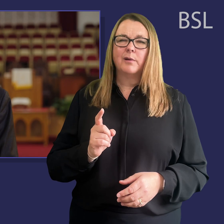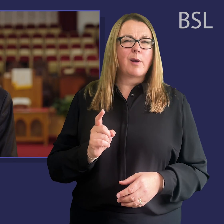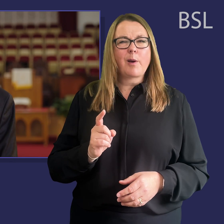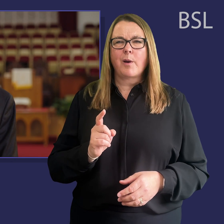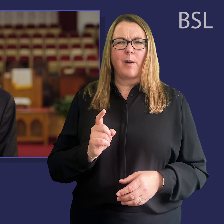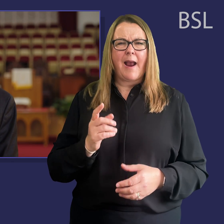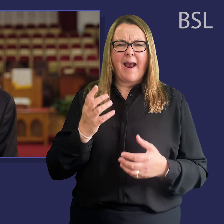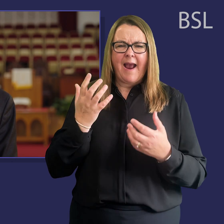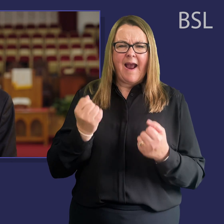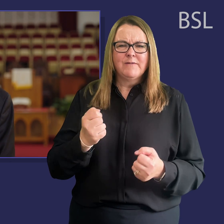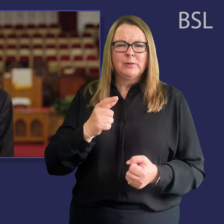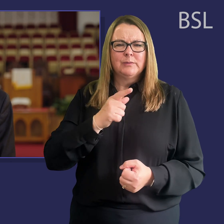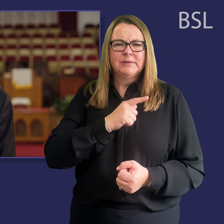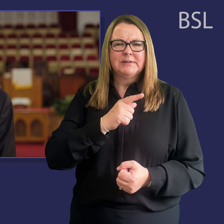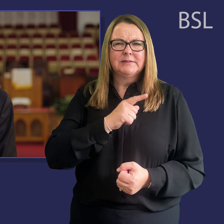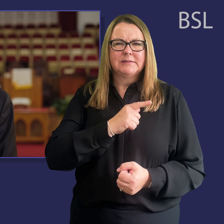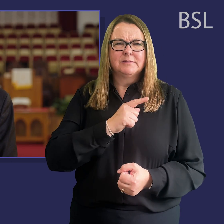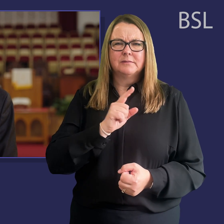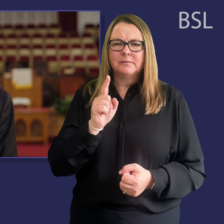He did not just exist,